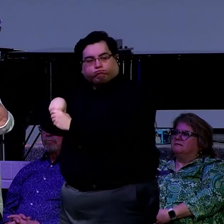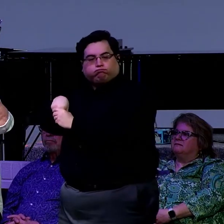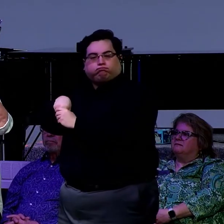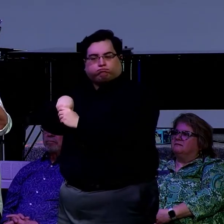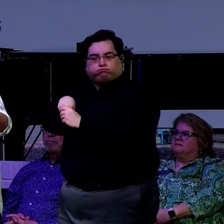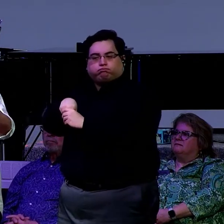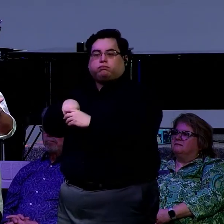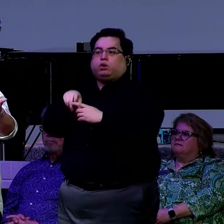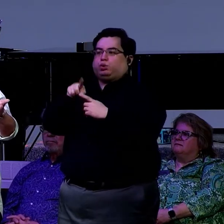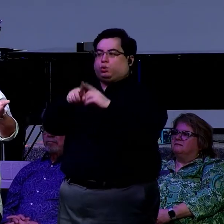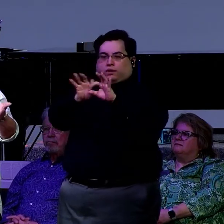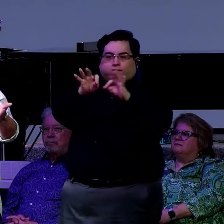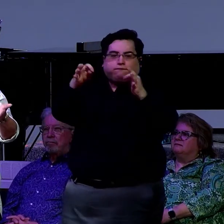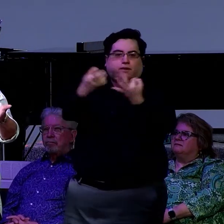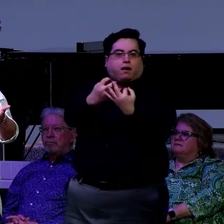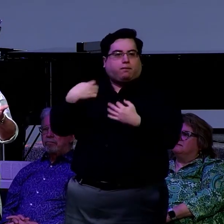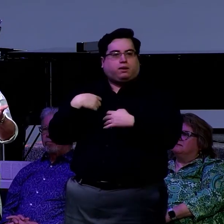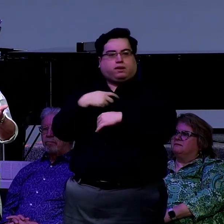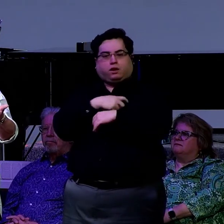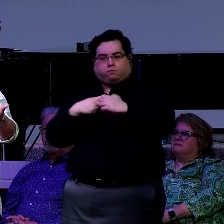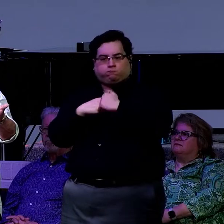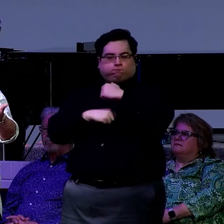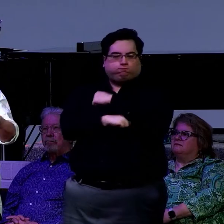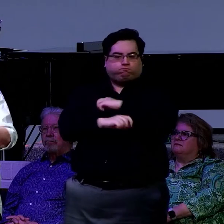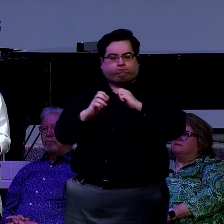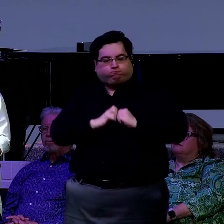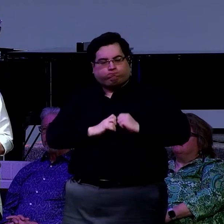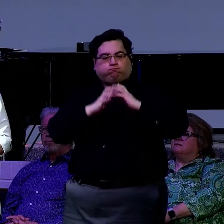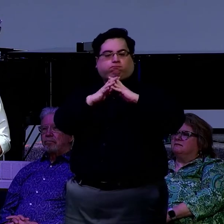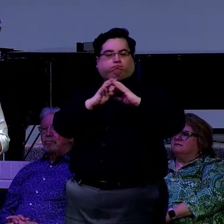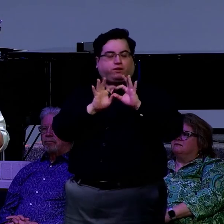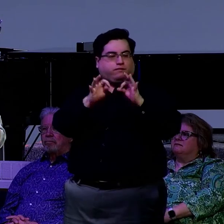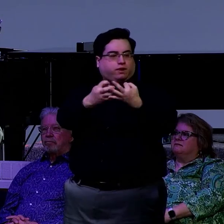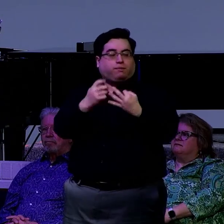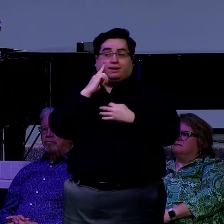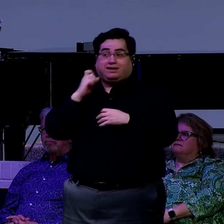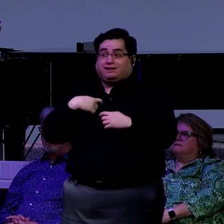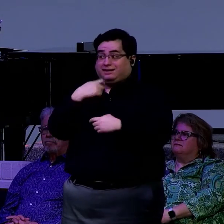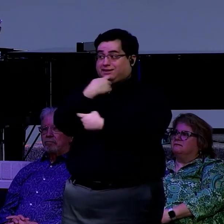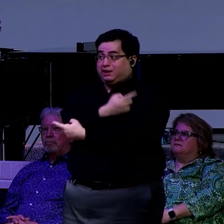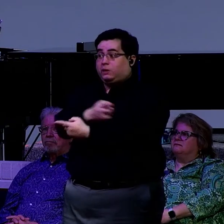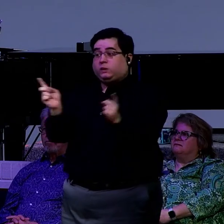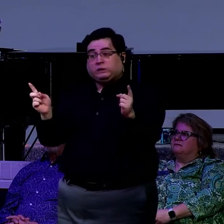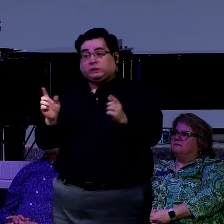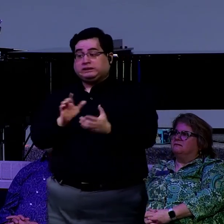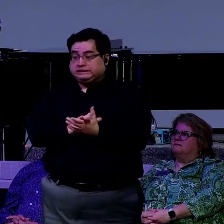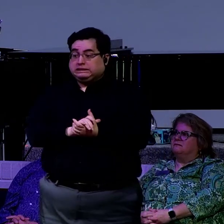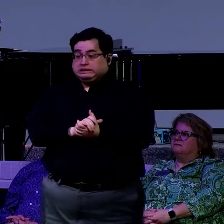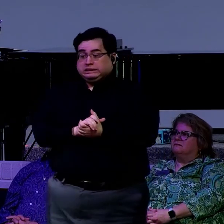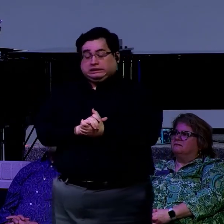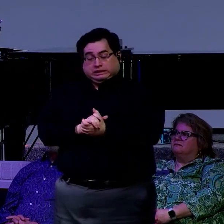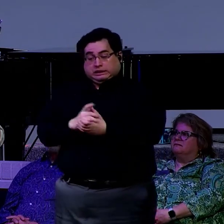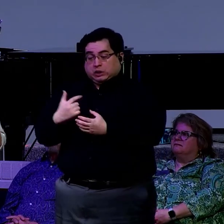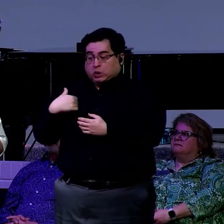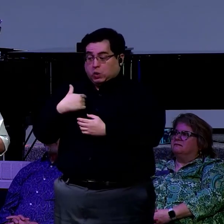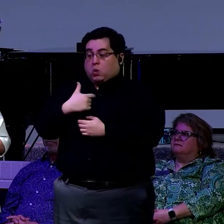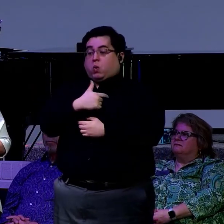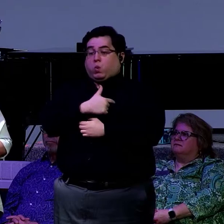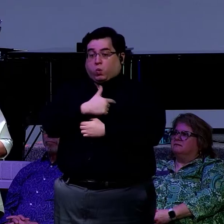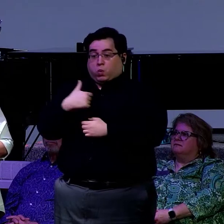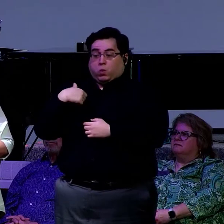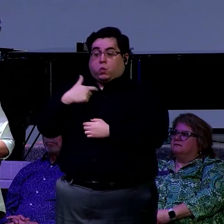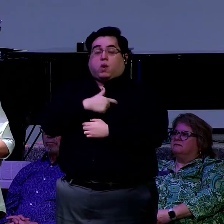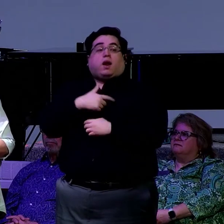to the family that we're creating here. Because I tell you, we have not only been